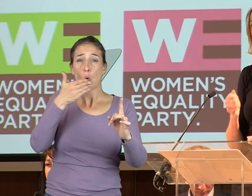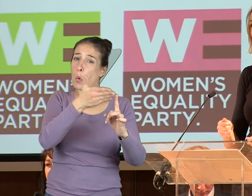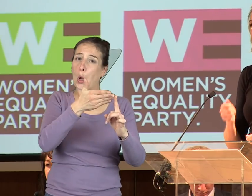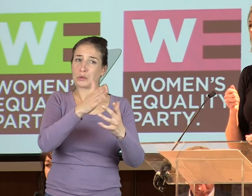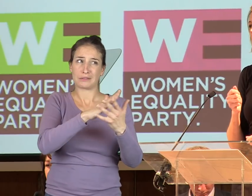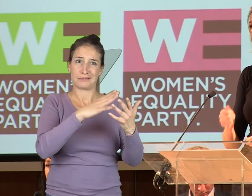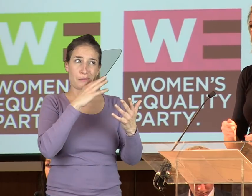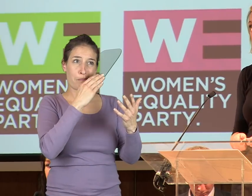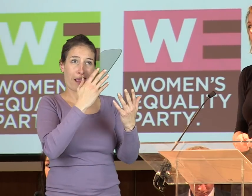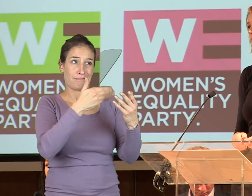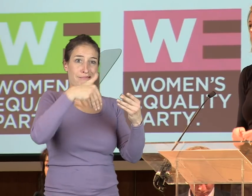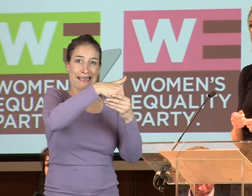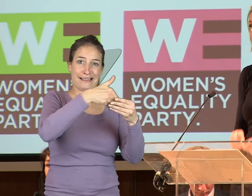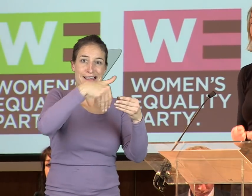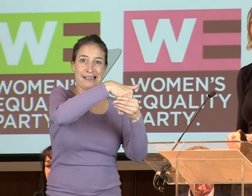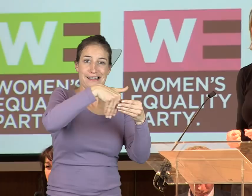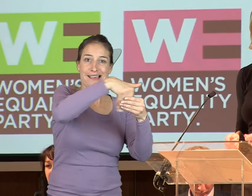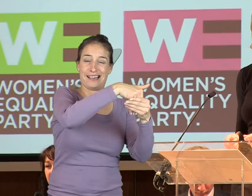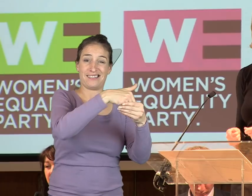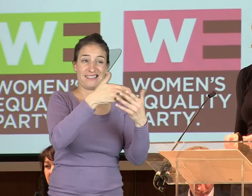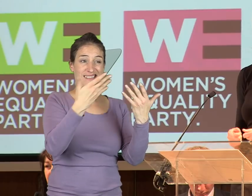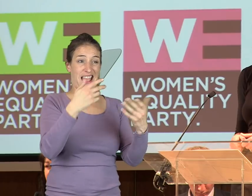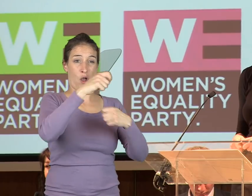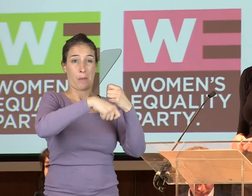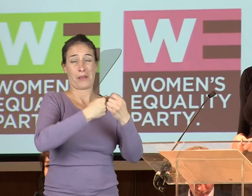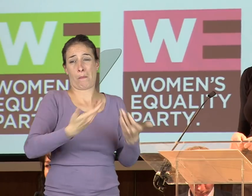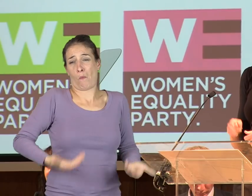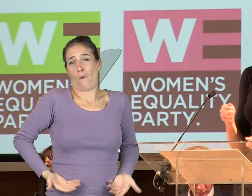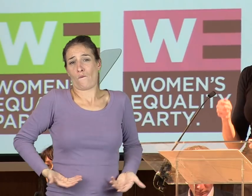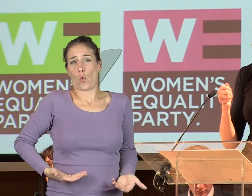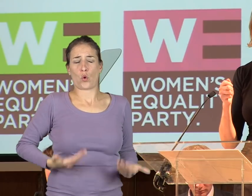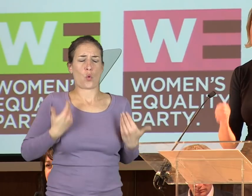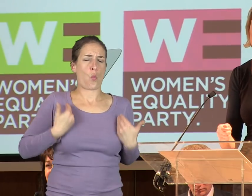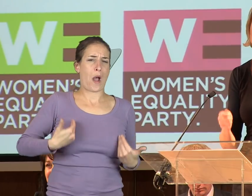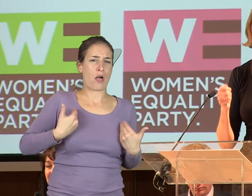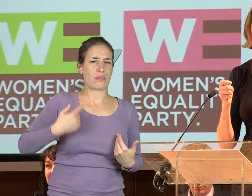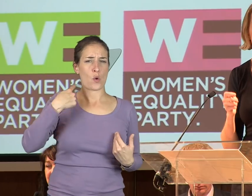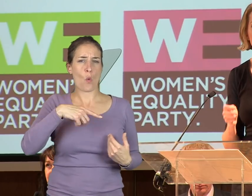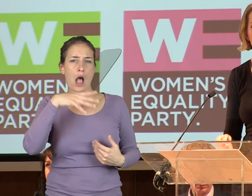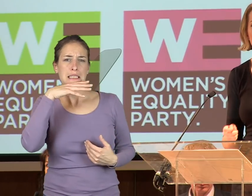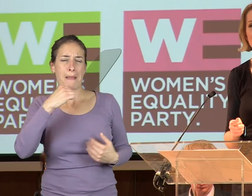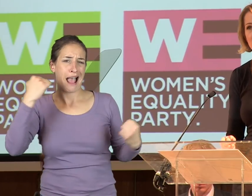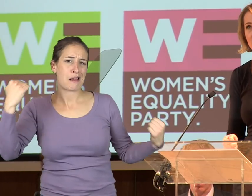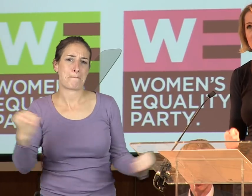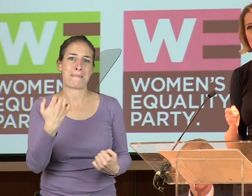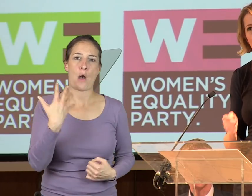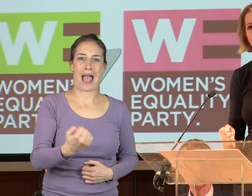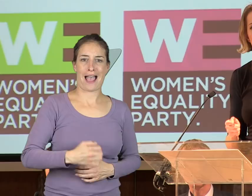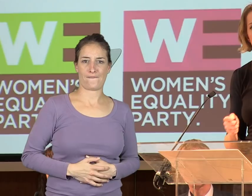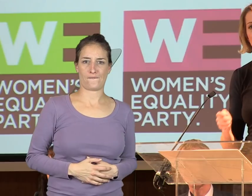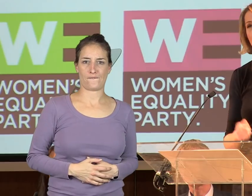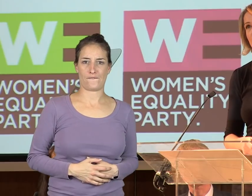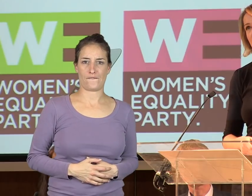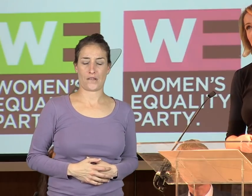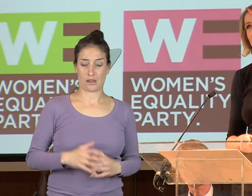white, male elite wields far more power than the rest of us. Britain's refusal to accept difference